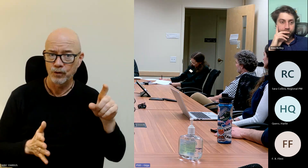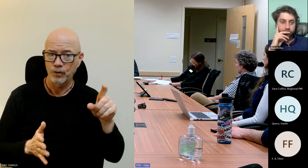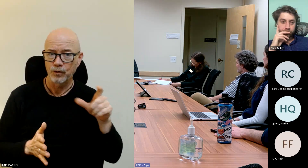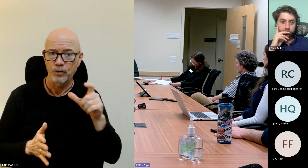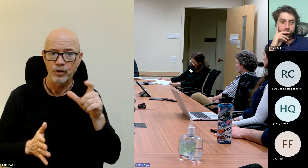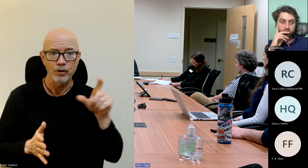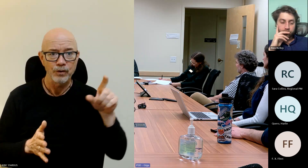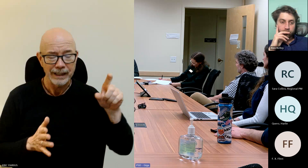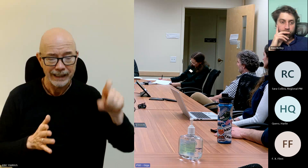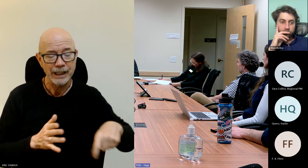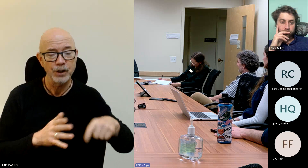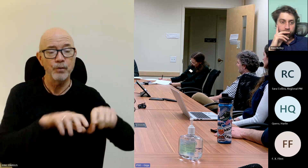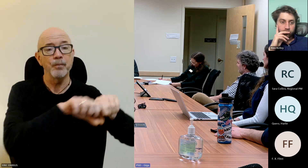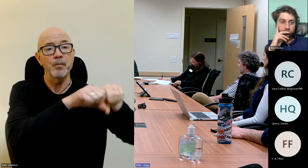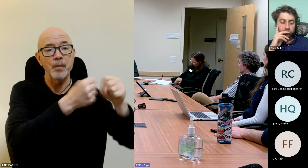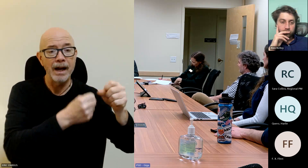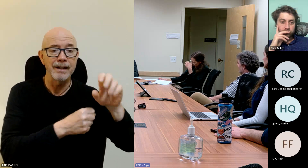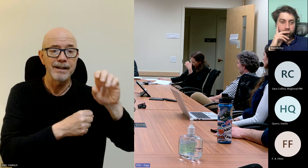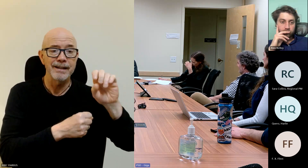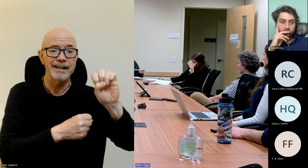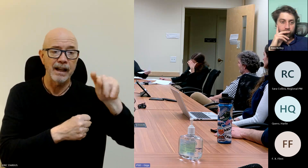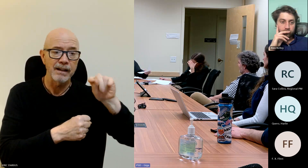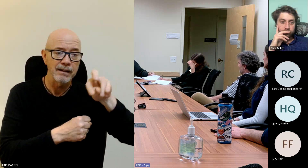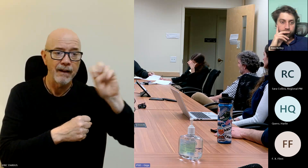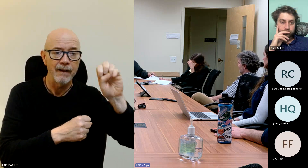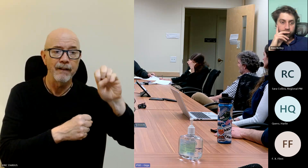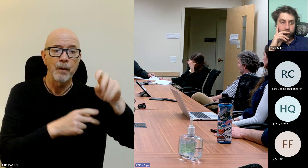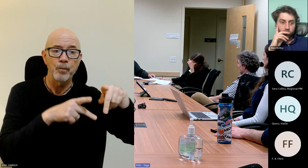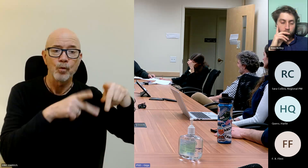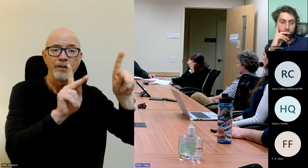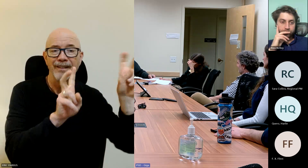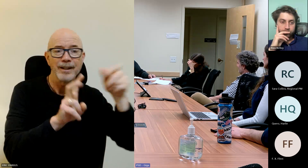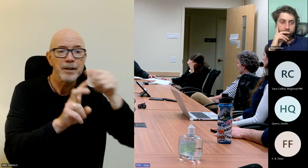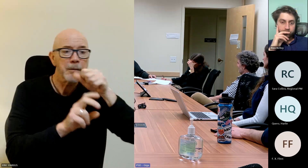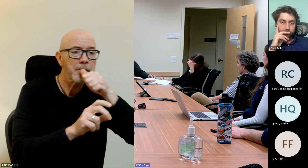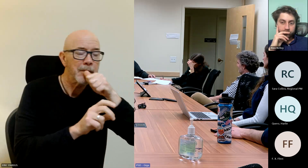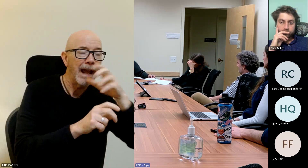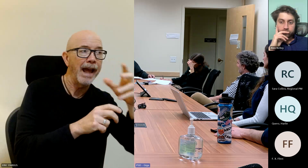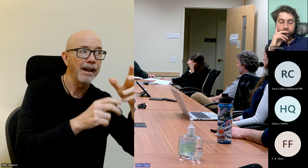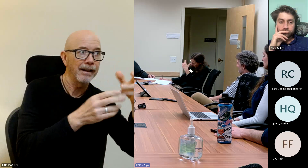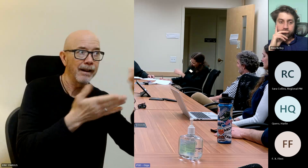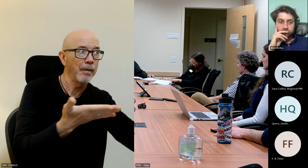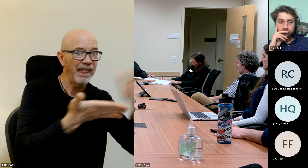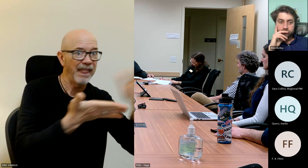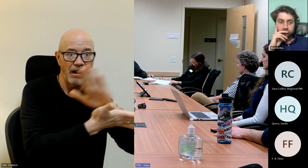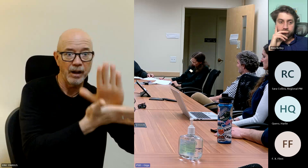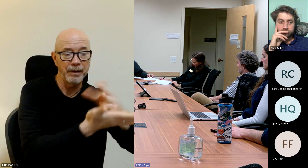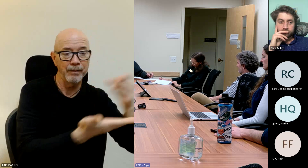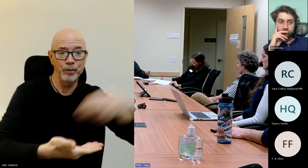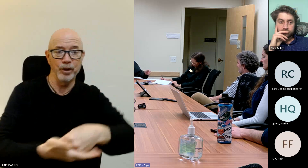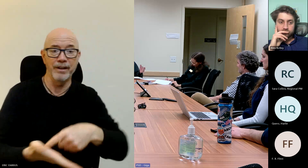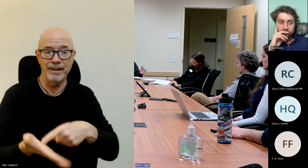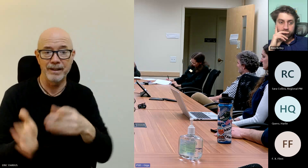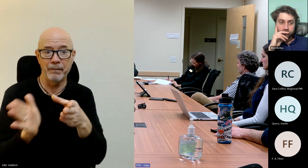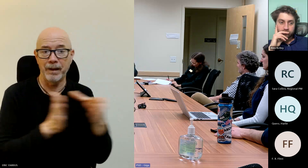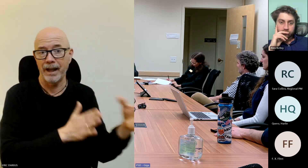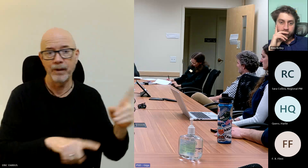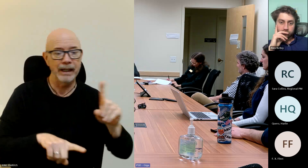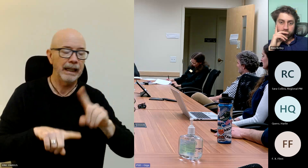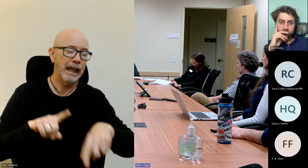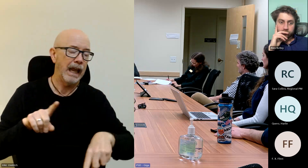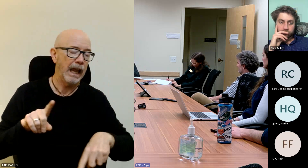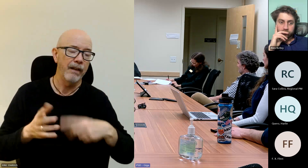privilege, breach executive privilege to put it in the plan. Because why did it happen? We can't let it happen again. We need to fail over